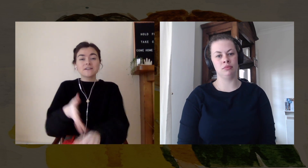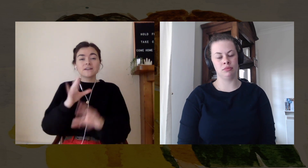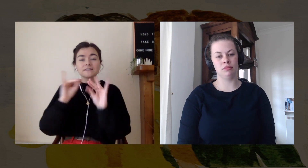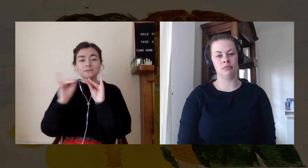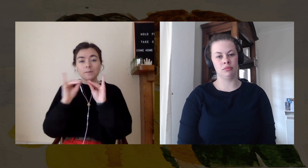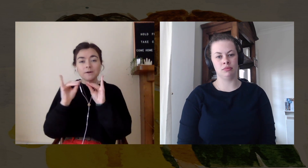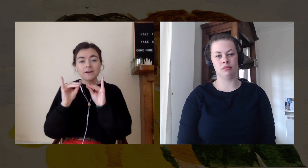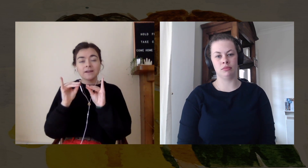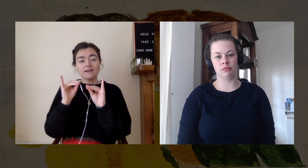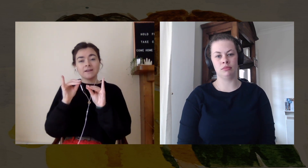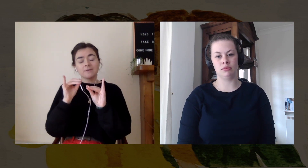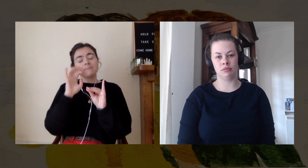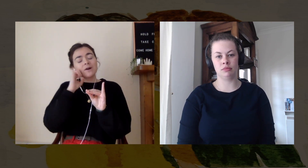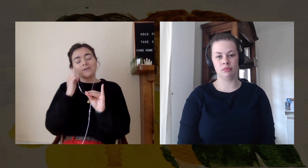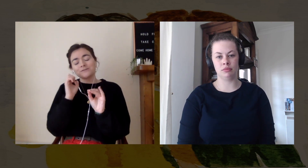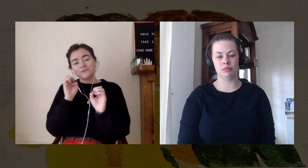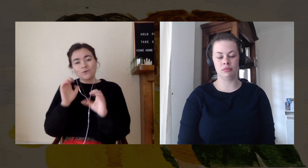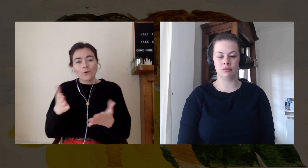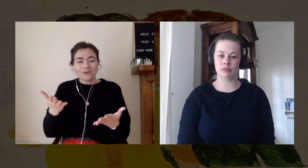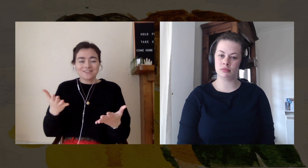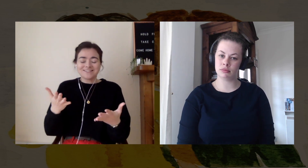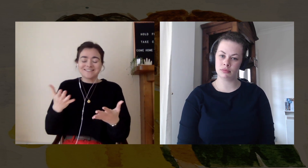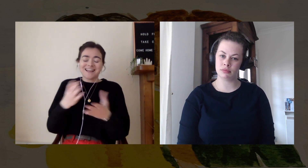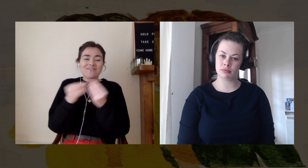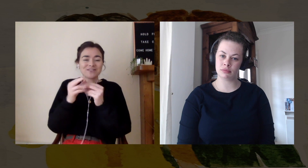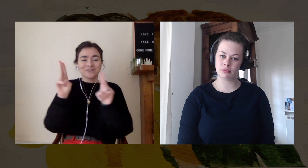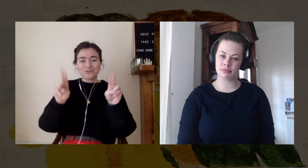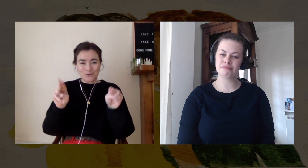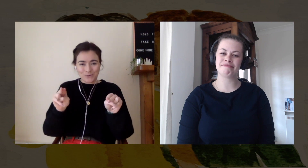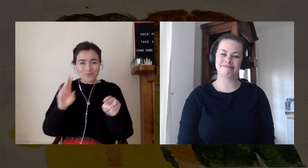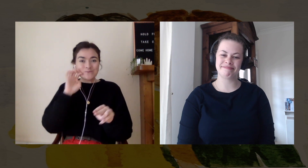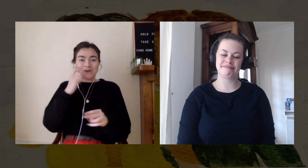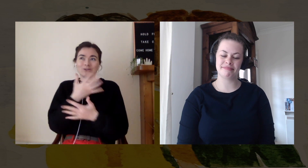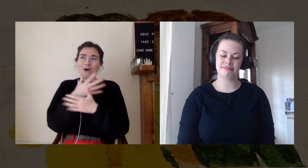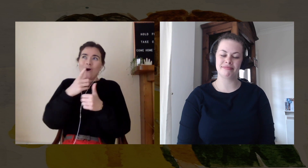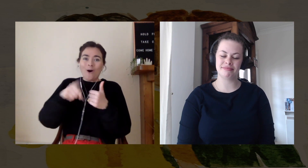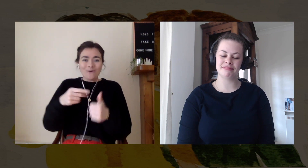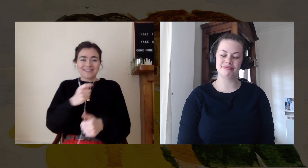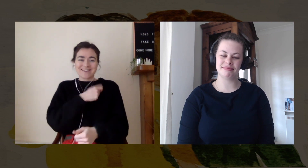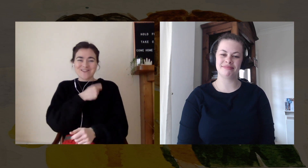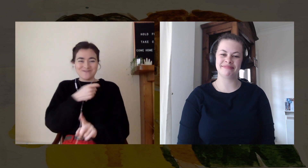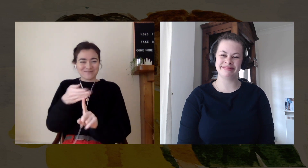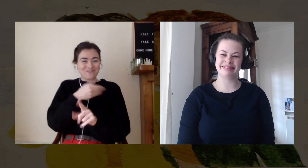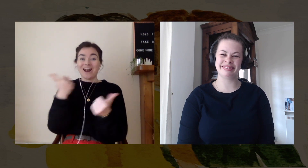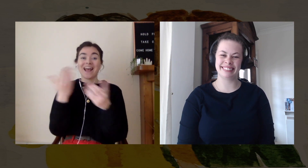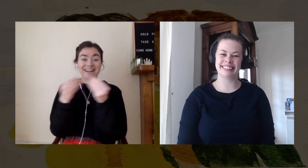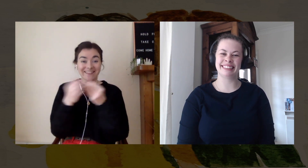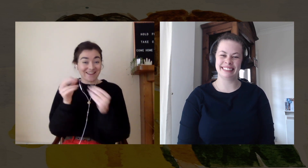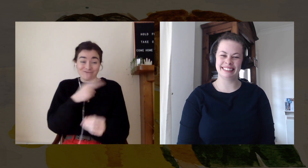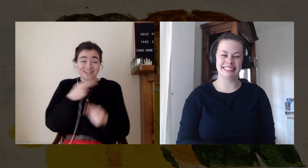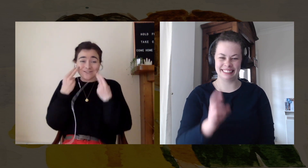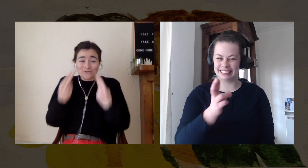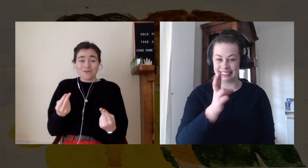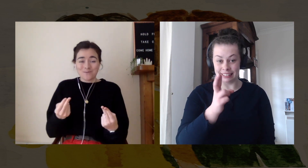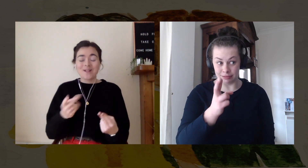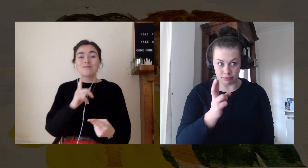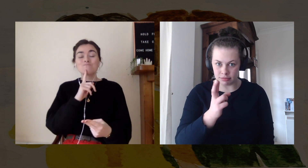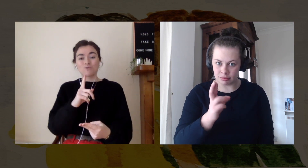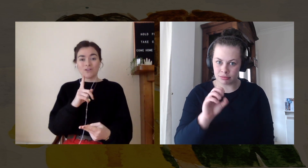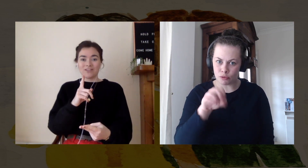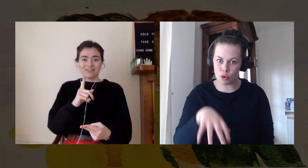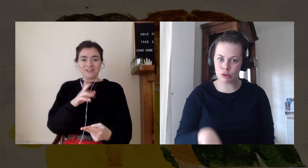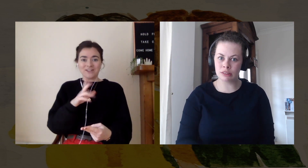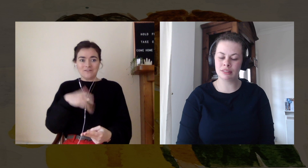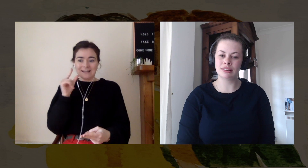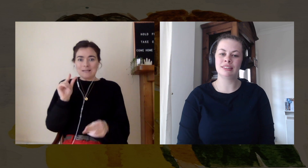you're always, everything is new, so you're always nervous going into things. Oh my god, like that's just natural. Yeah, but that kind of, you're a bit tense, so I would feel the